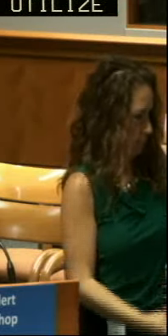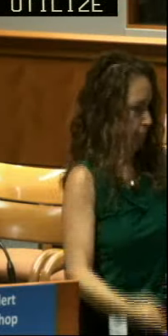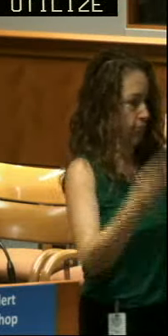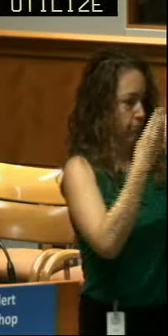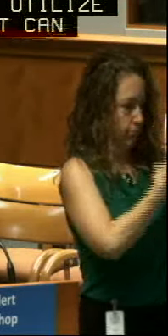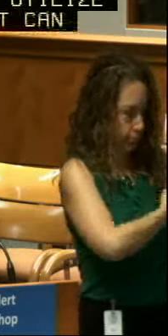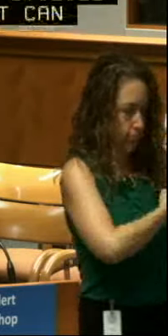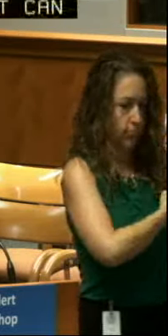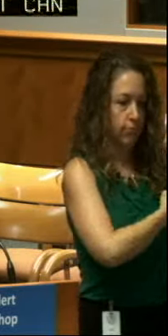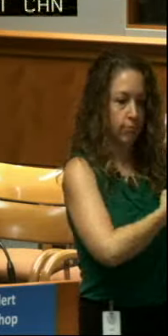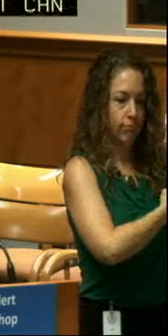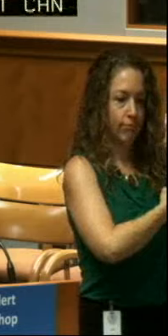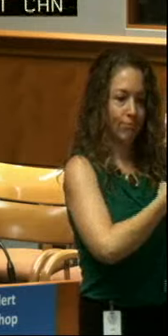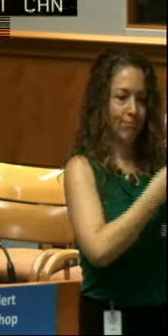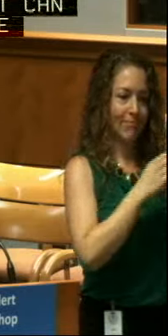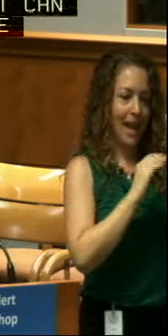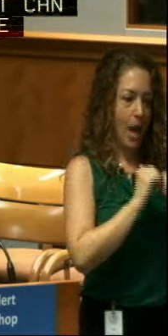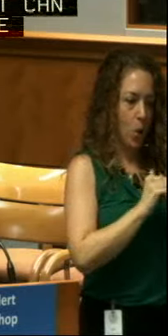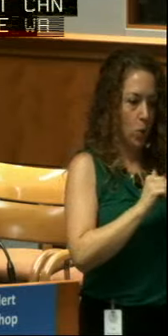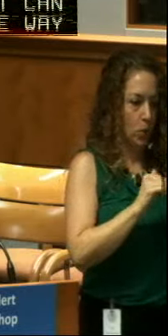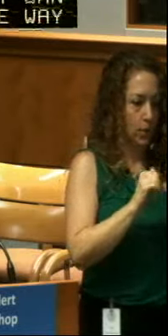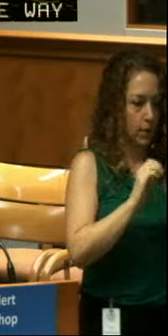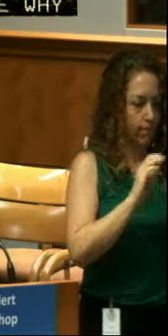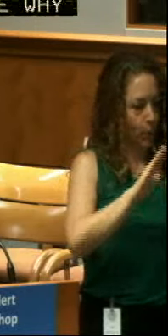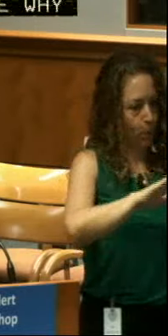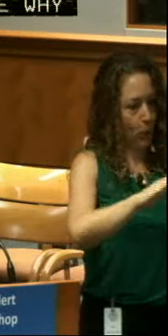that communities get the word out,